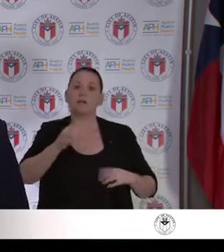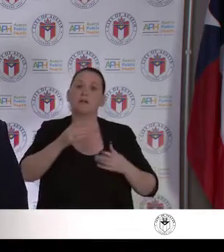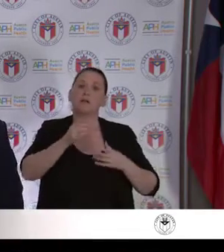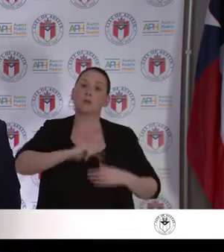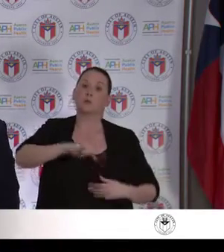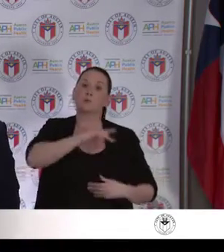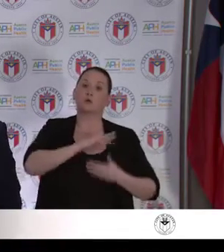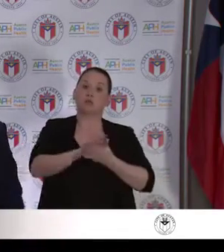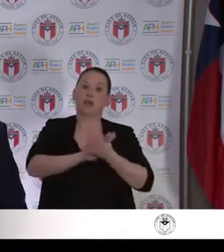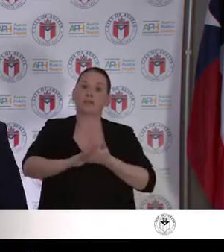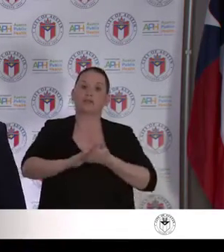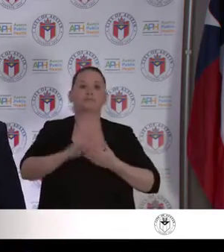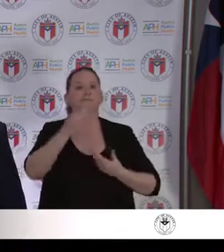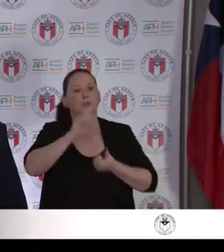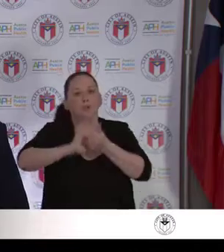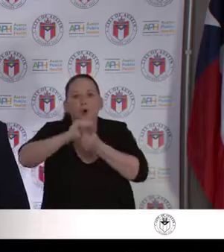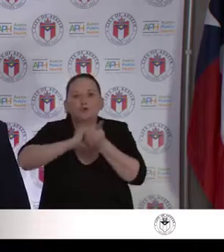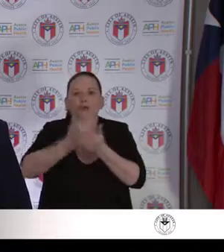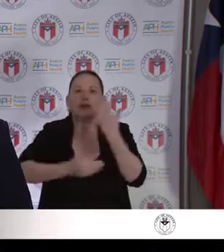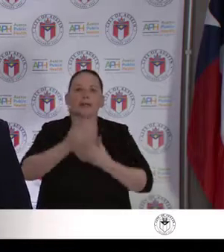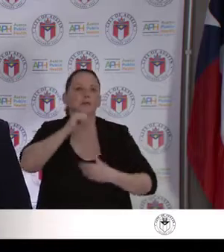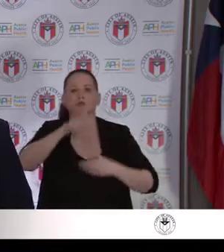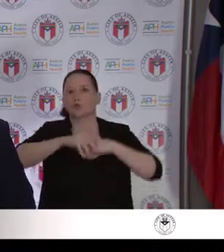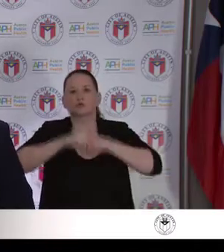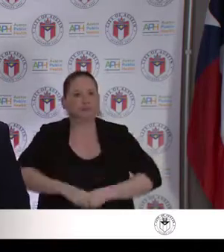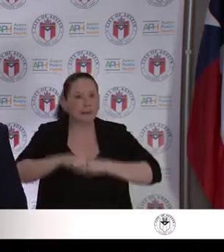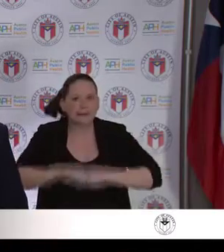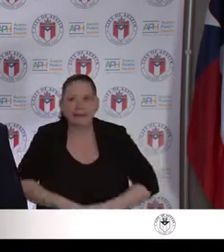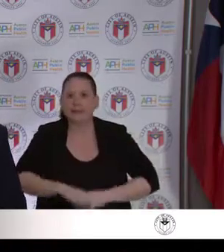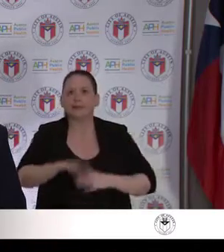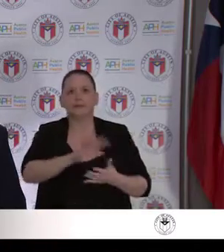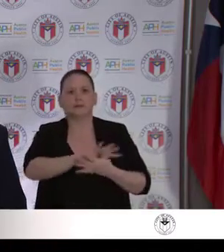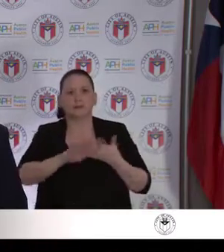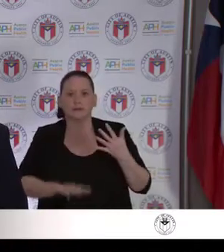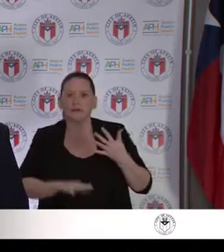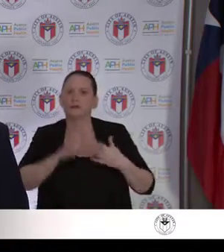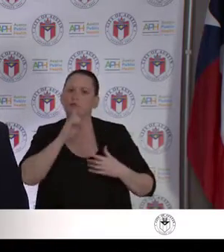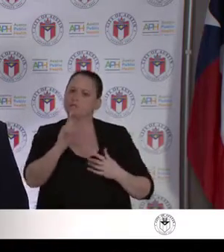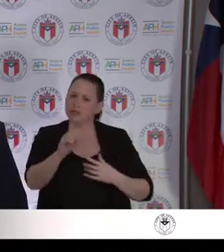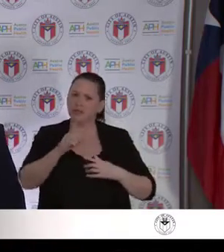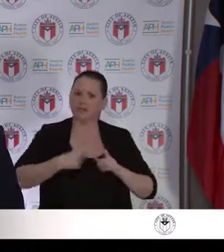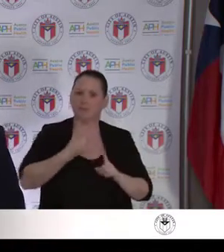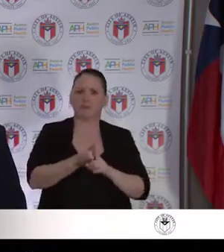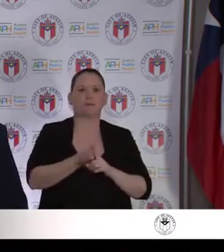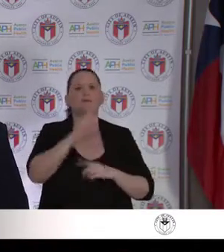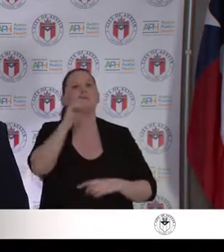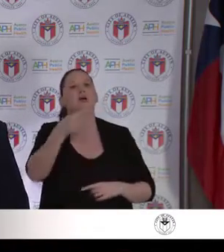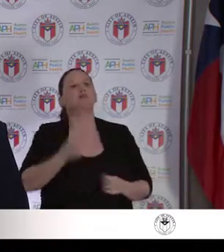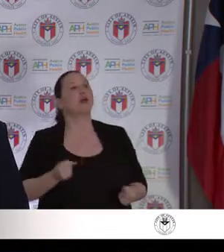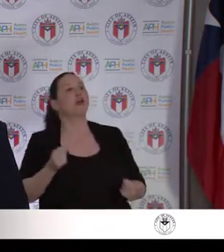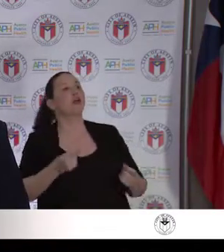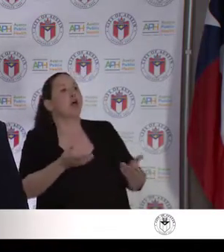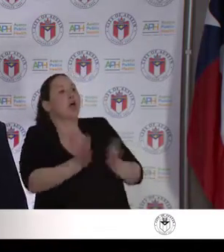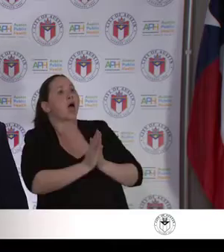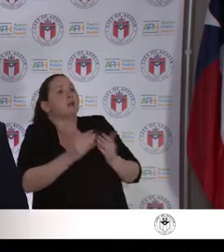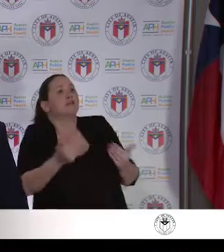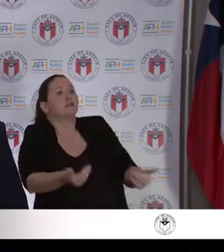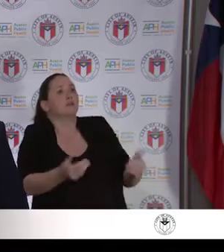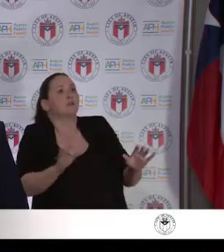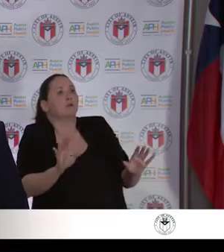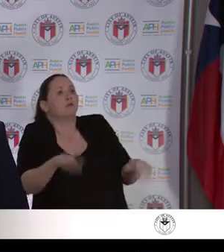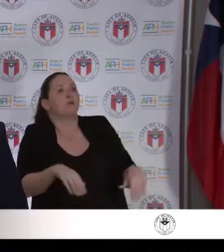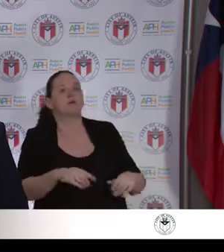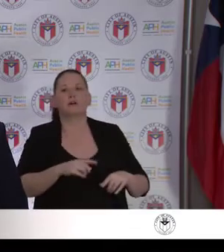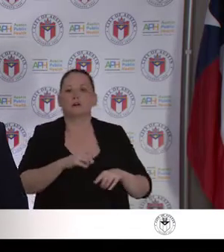we're talking about, washing your hand, not shaking hands, actually have a real impact. It's not just something we're asking people to do so that